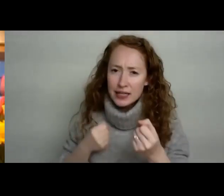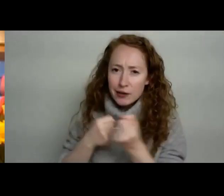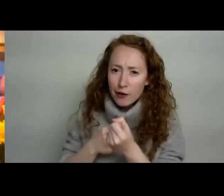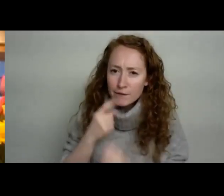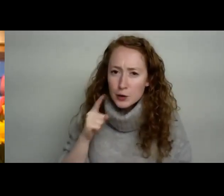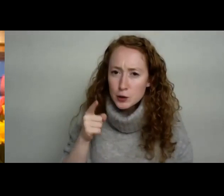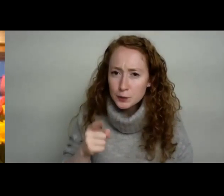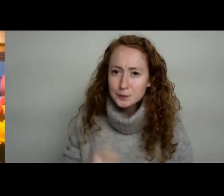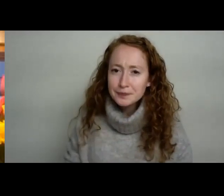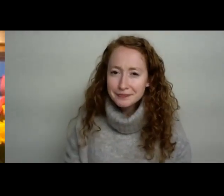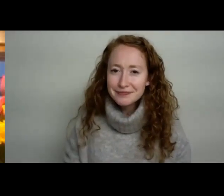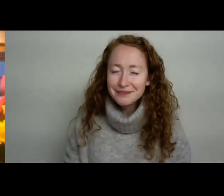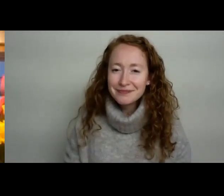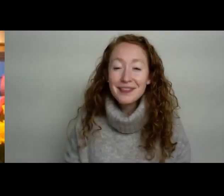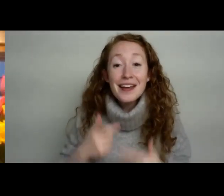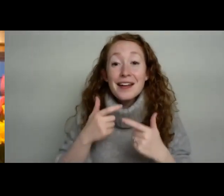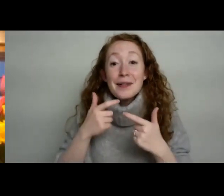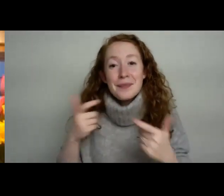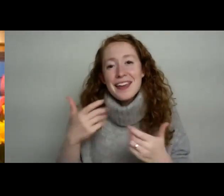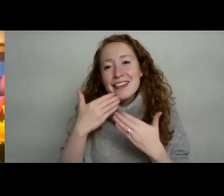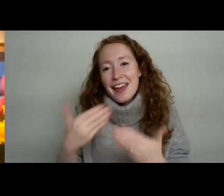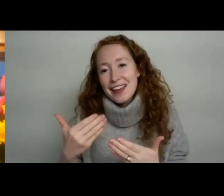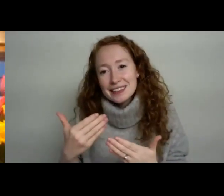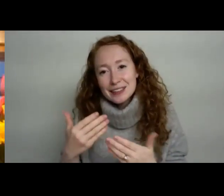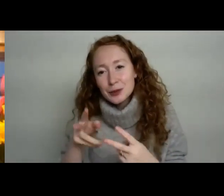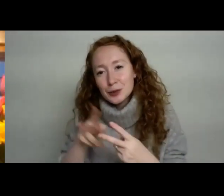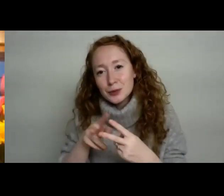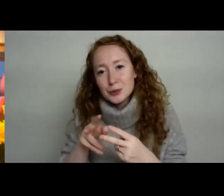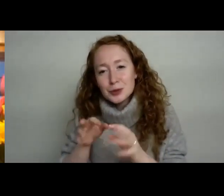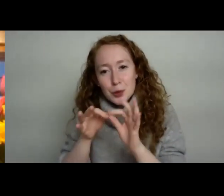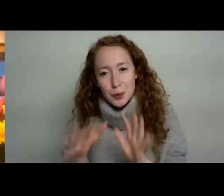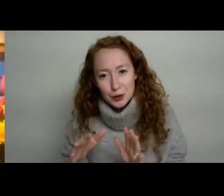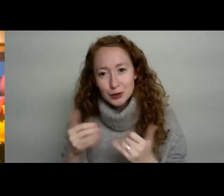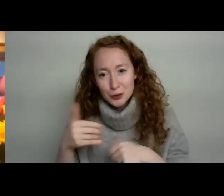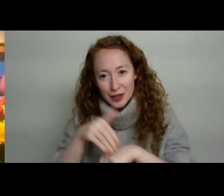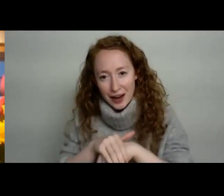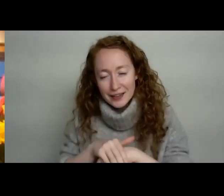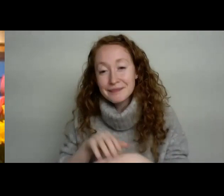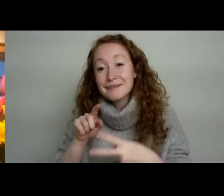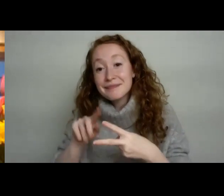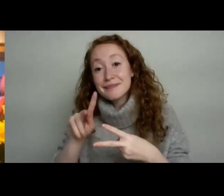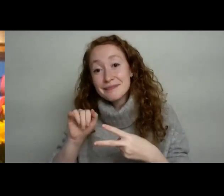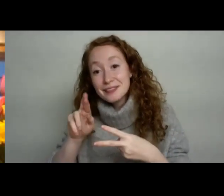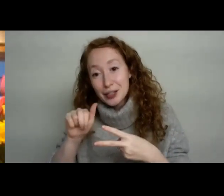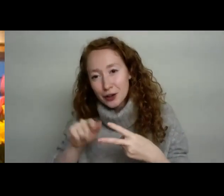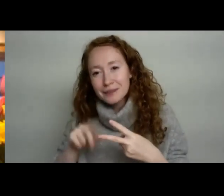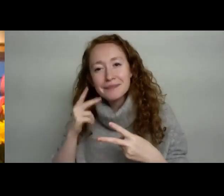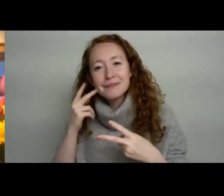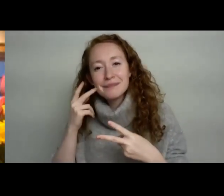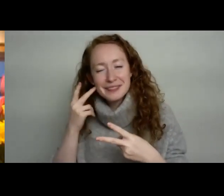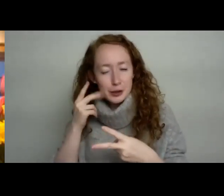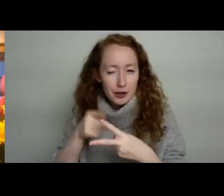So huge love to Kira and Miriam for our interpretation this night. Thank you for sharing your joy and